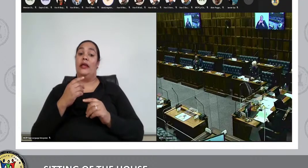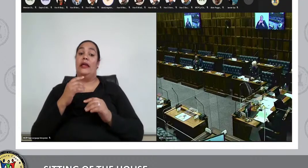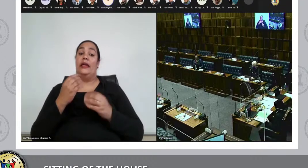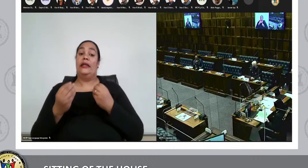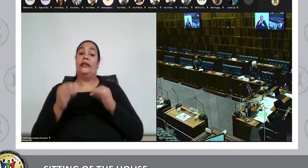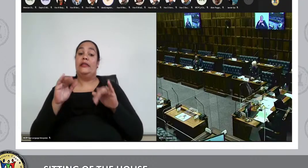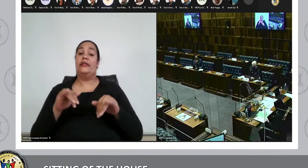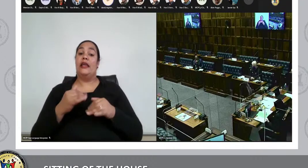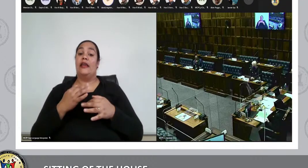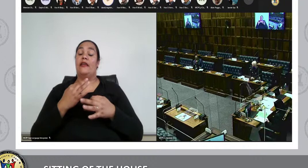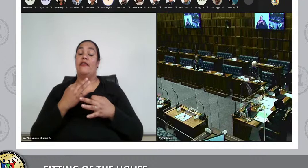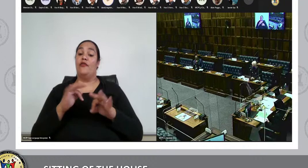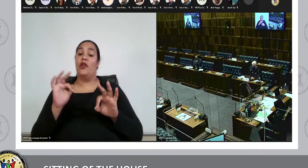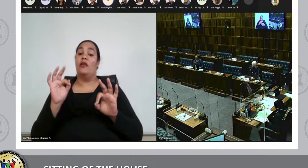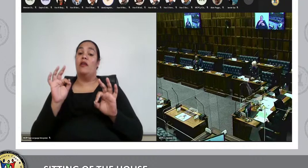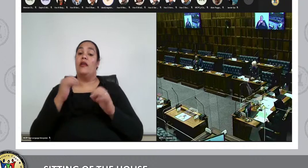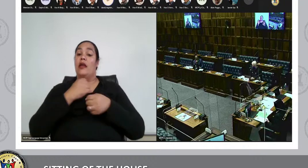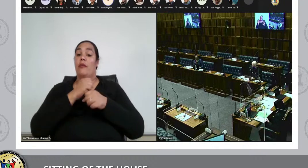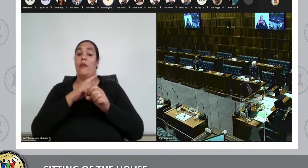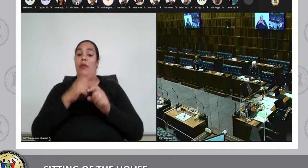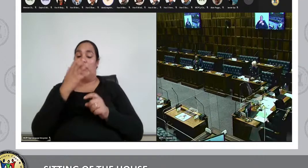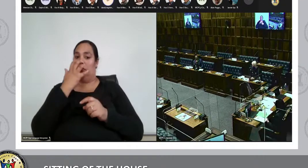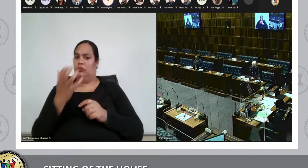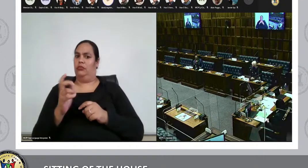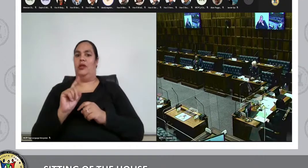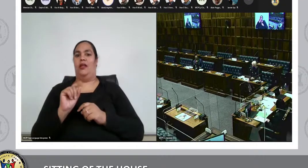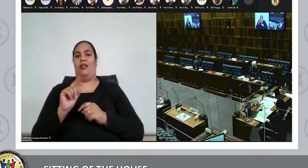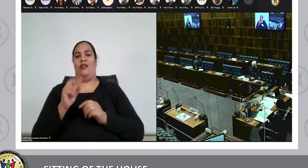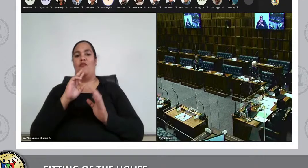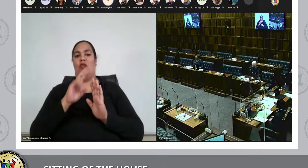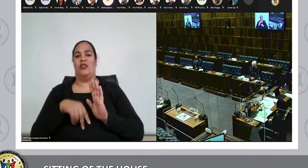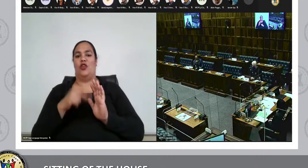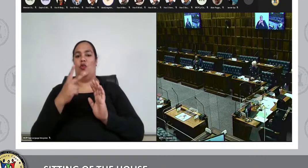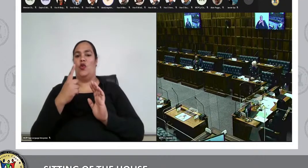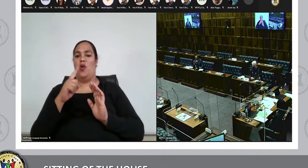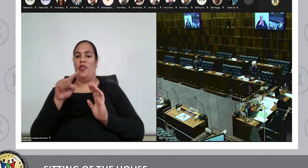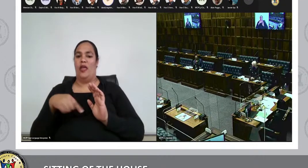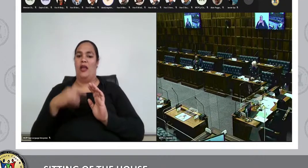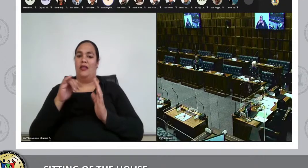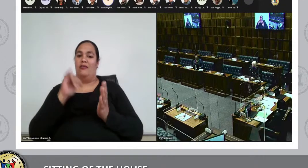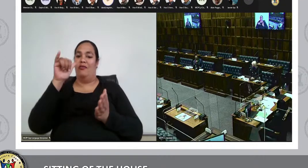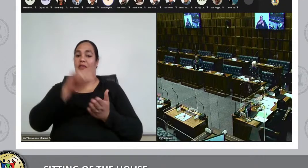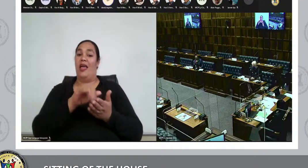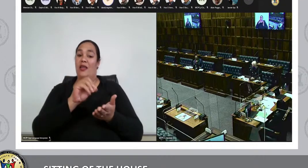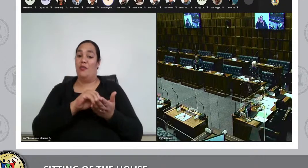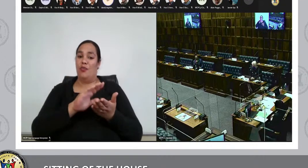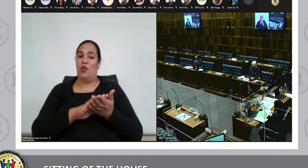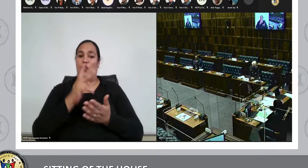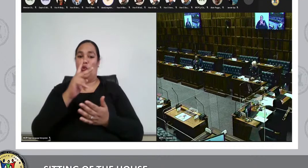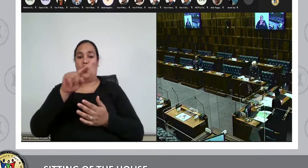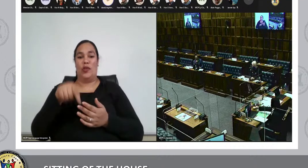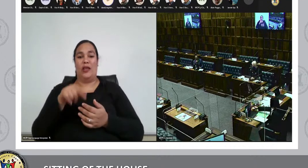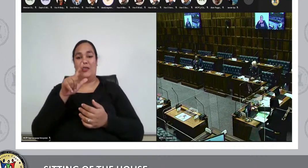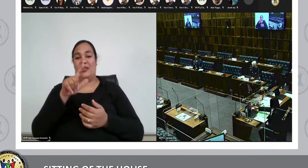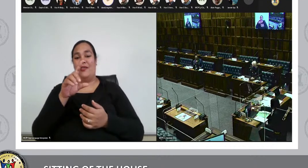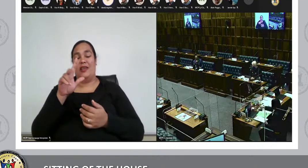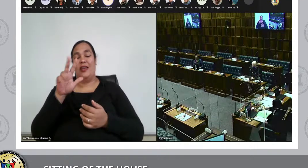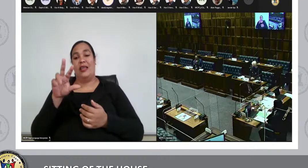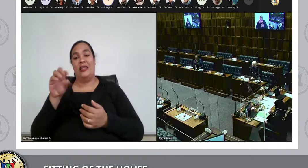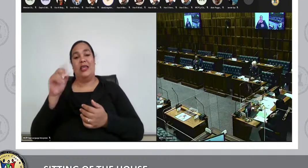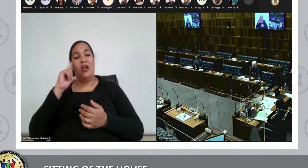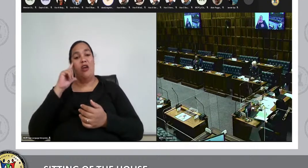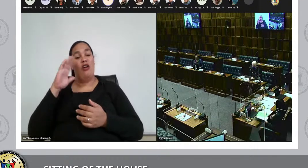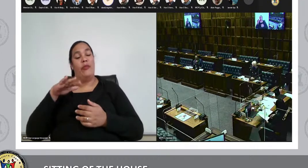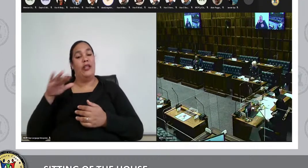campaign saw, I think, impressive results with 21,000 flight bookings, 2,780